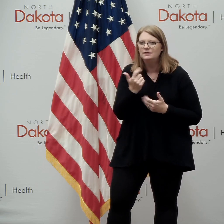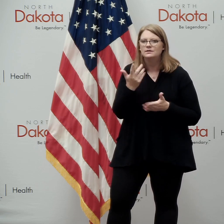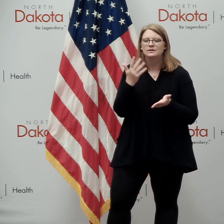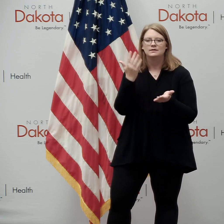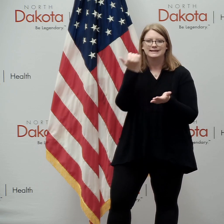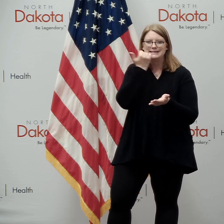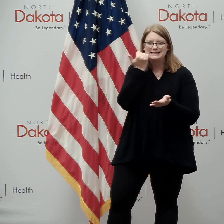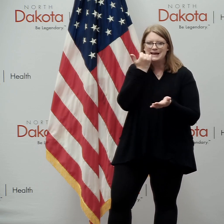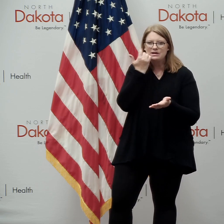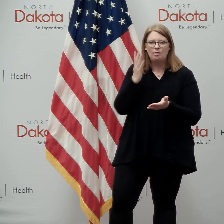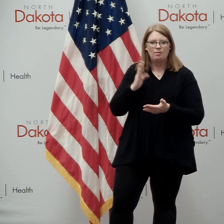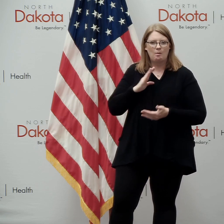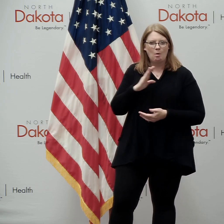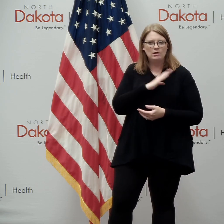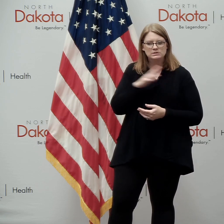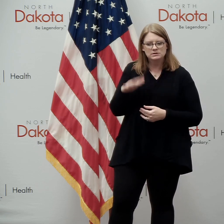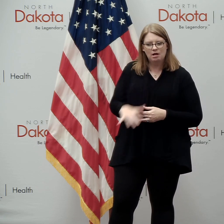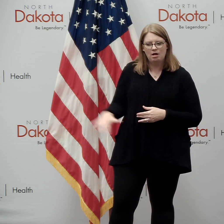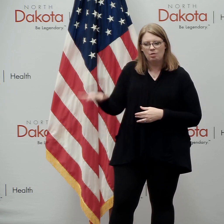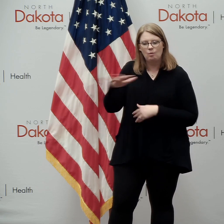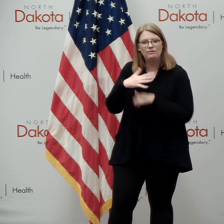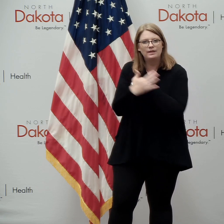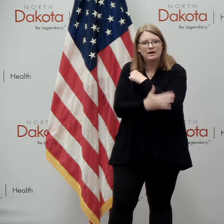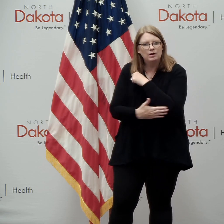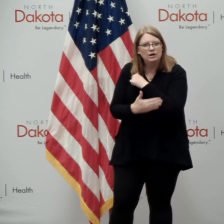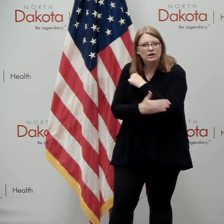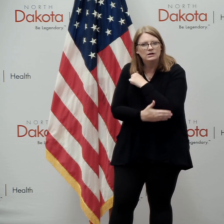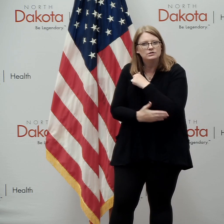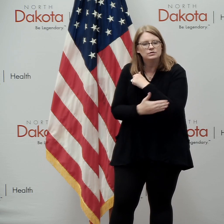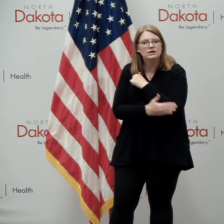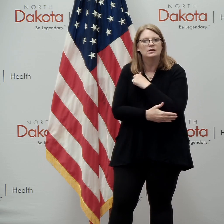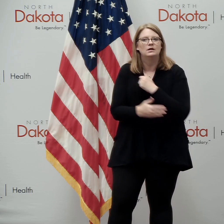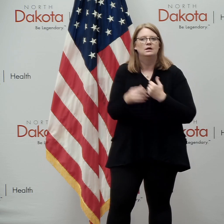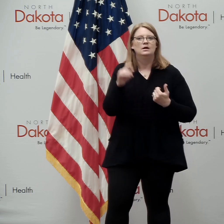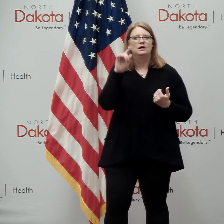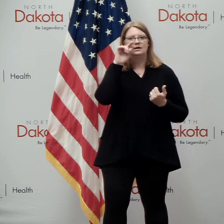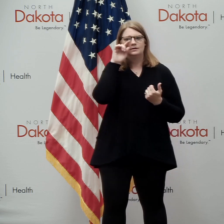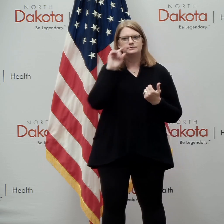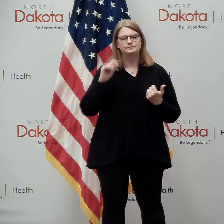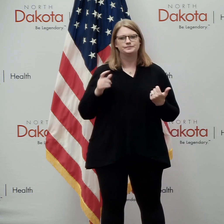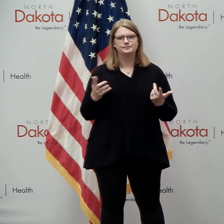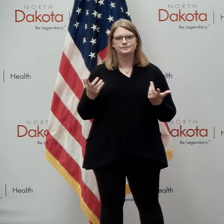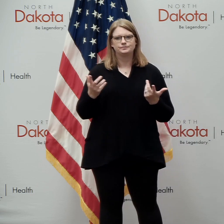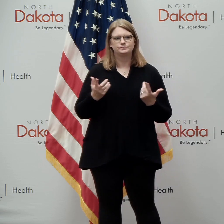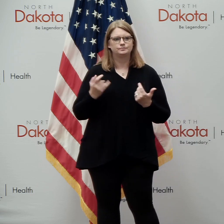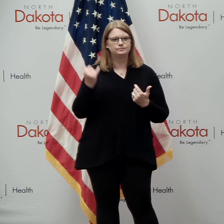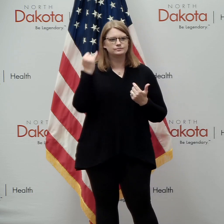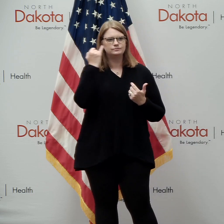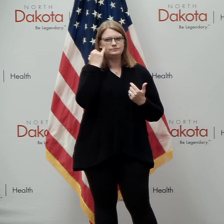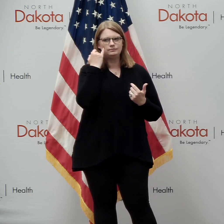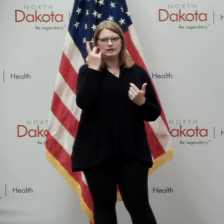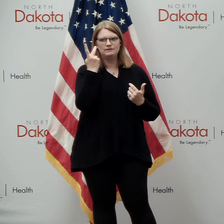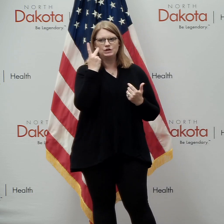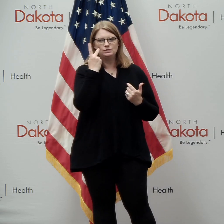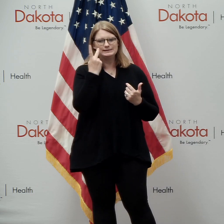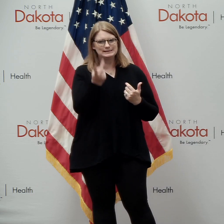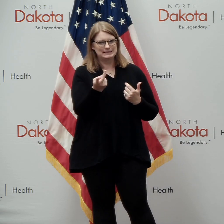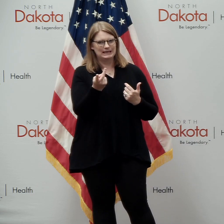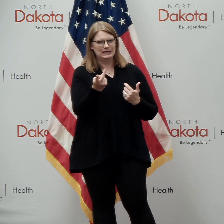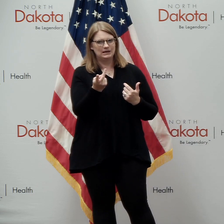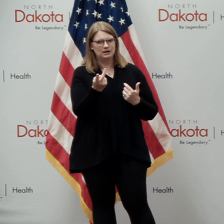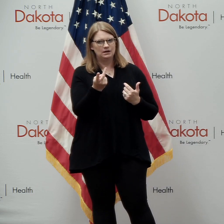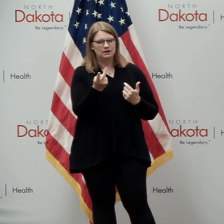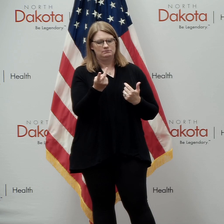boards across the country, and as in other practices, if you would see the level